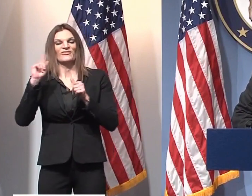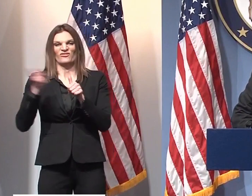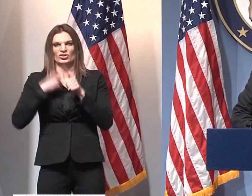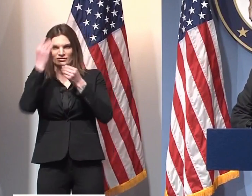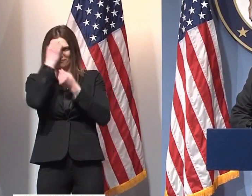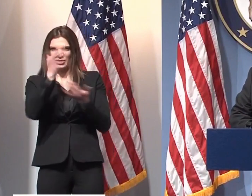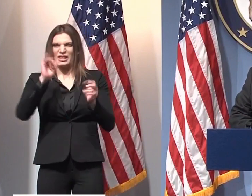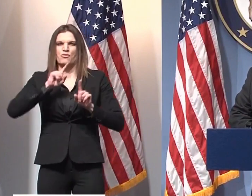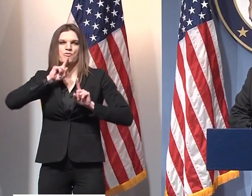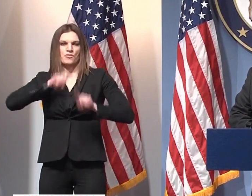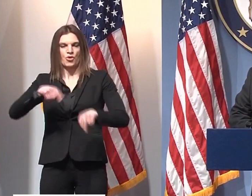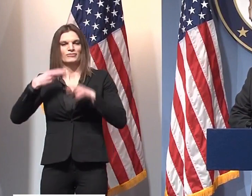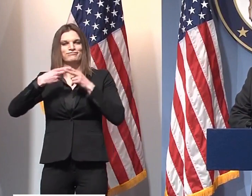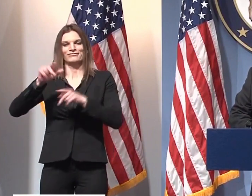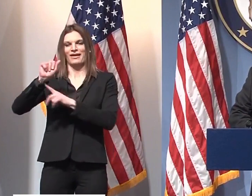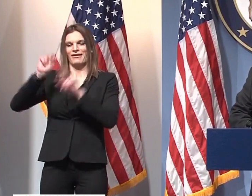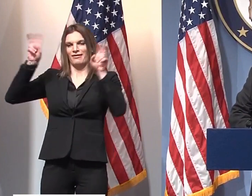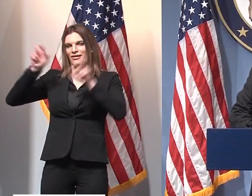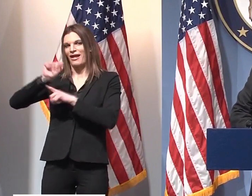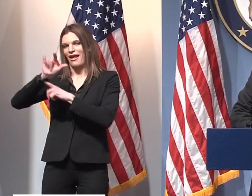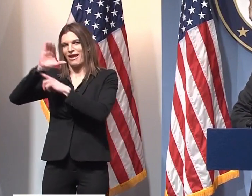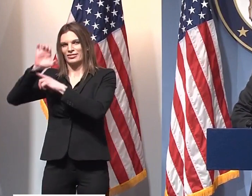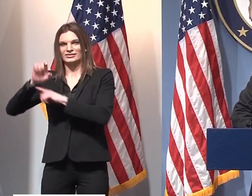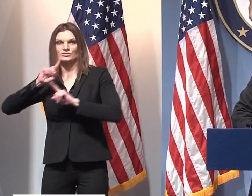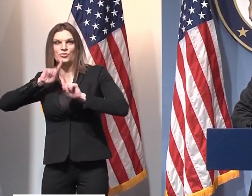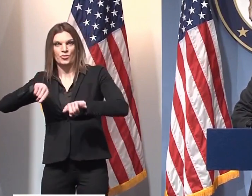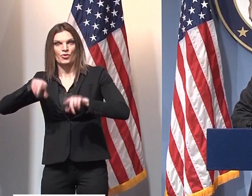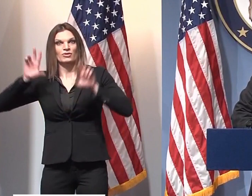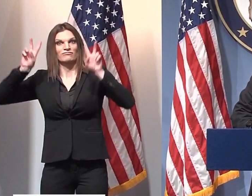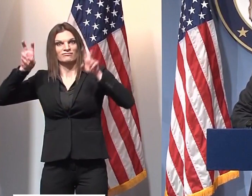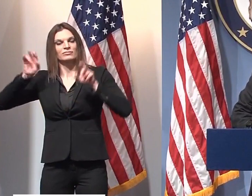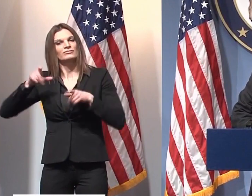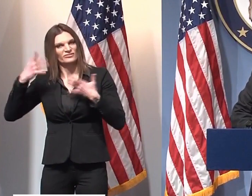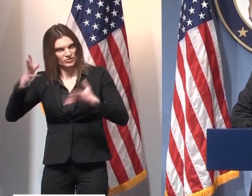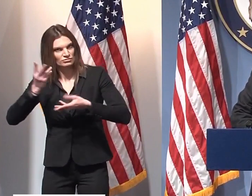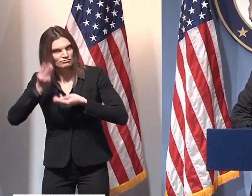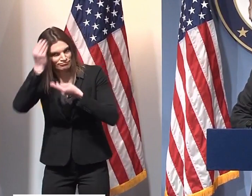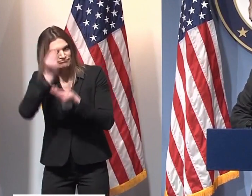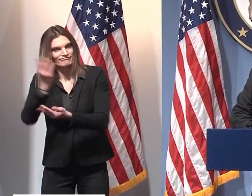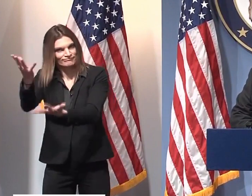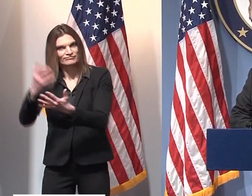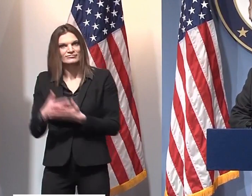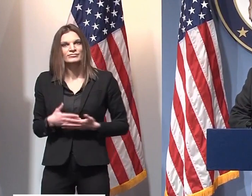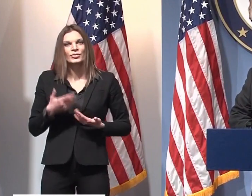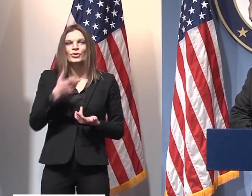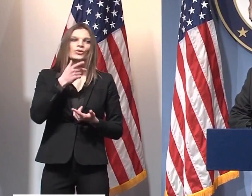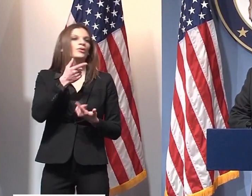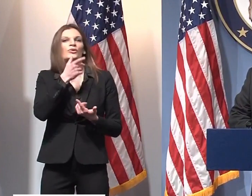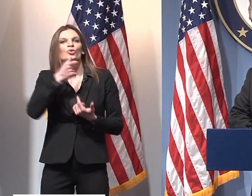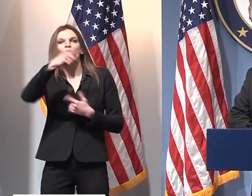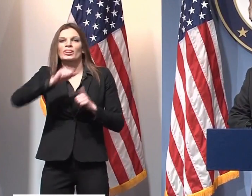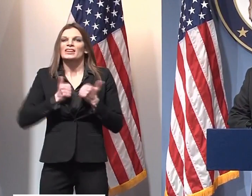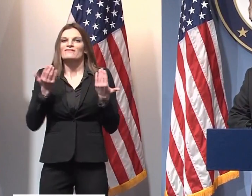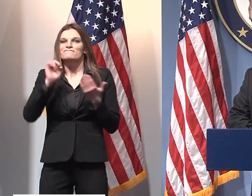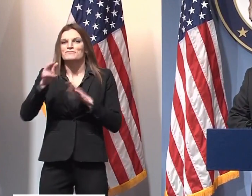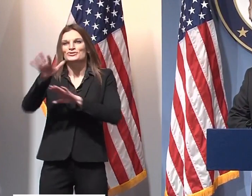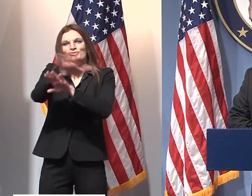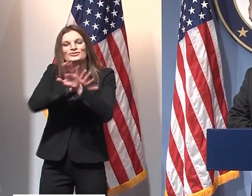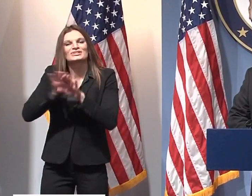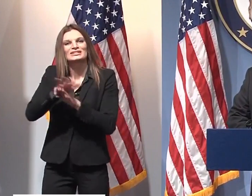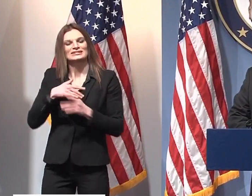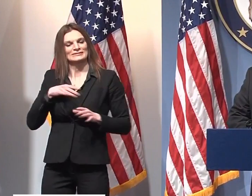report, we have started to get a clearer picture of our neighbors, our loved ones, friends than we ever have